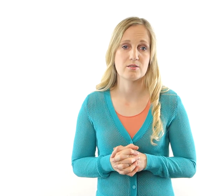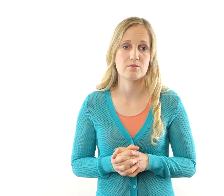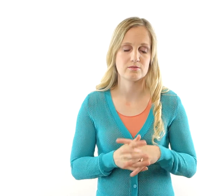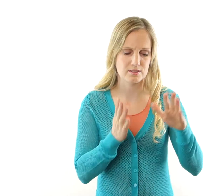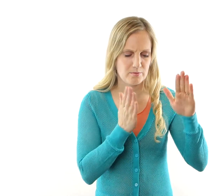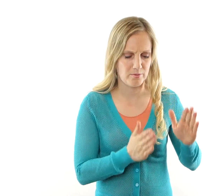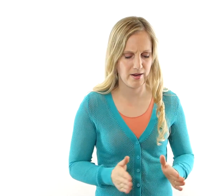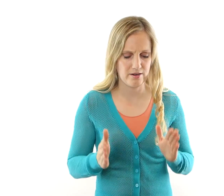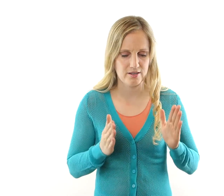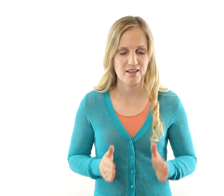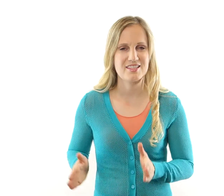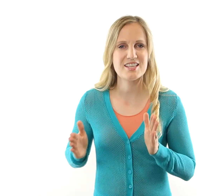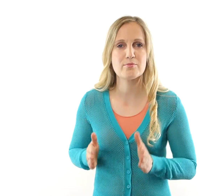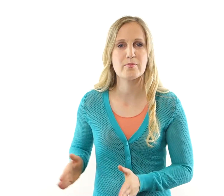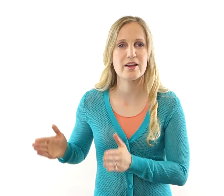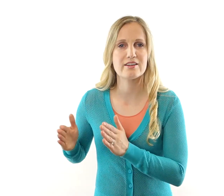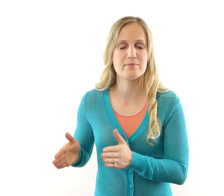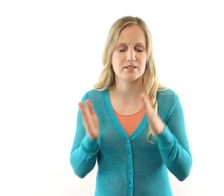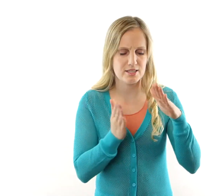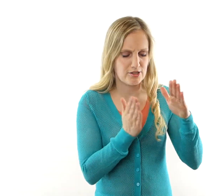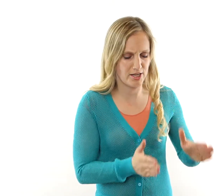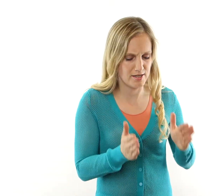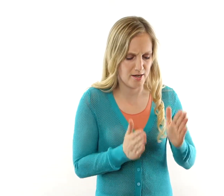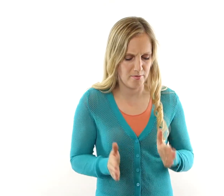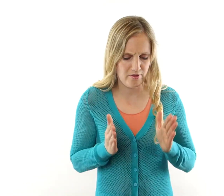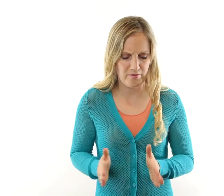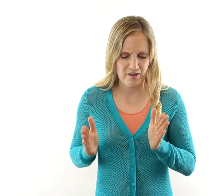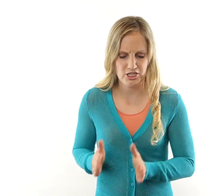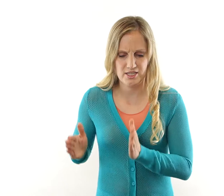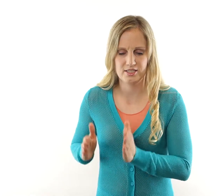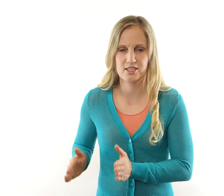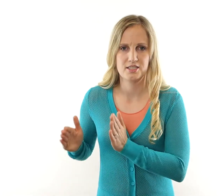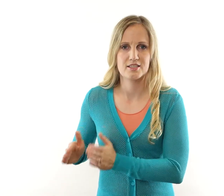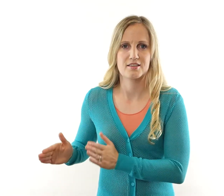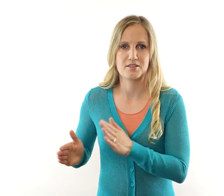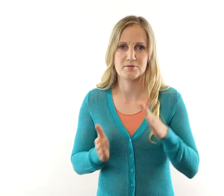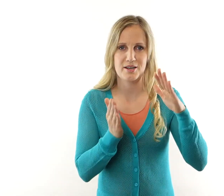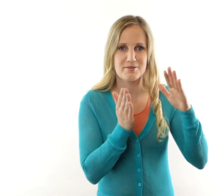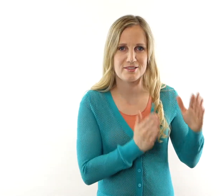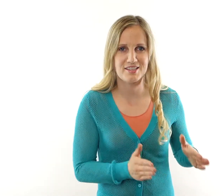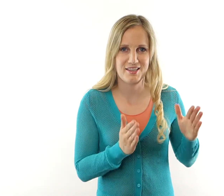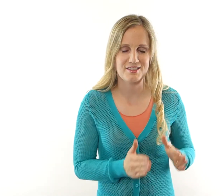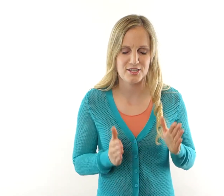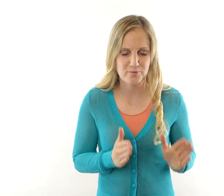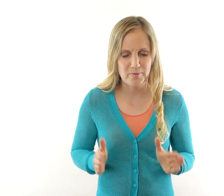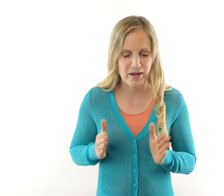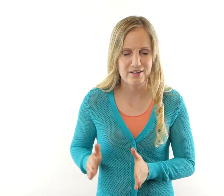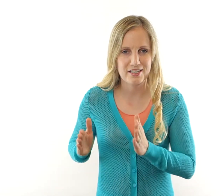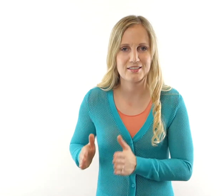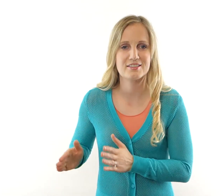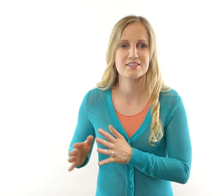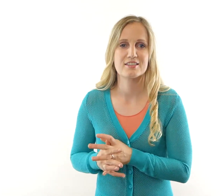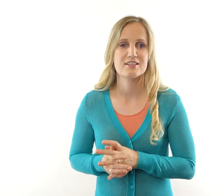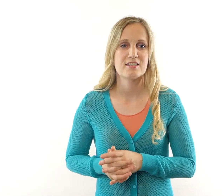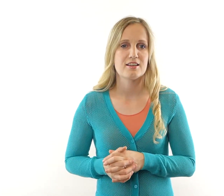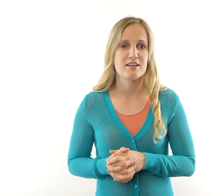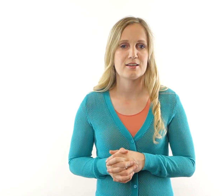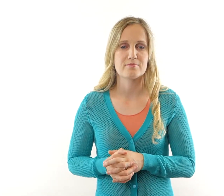So it's like prepare. This is like preparing a meal. It's like you're cutting up all the veggies. That's what I would say. It's like you're preparing it.